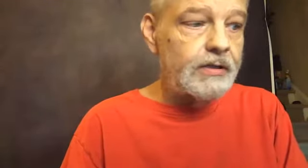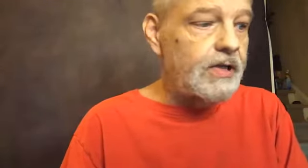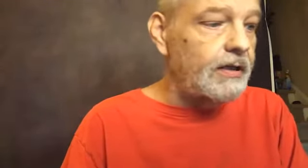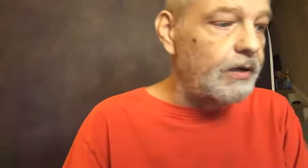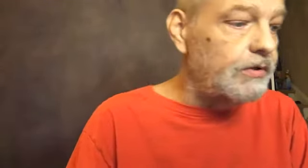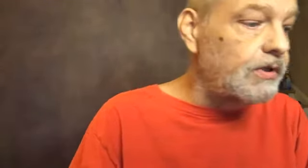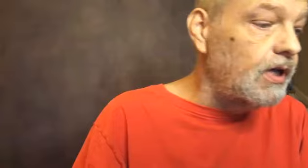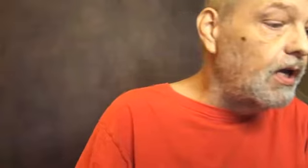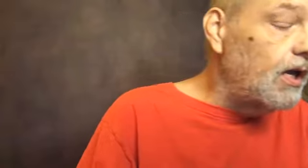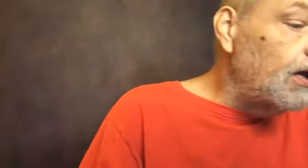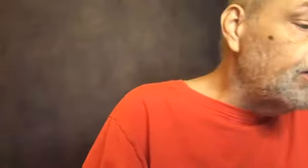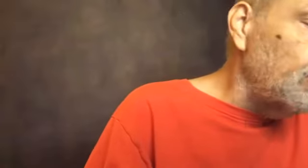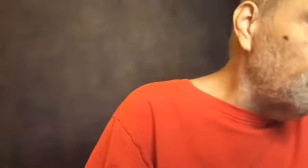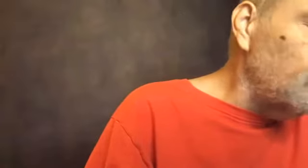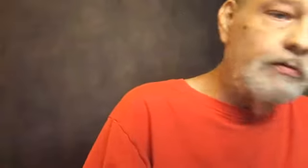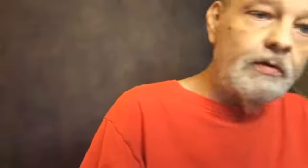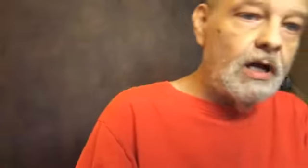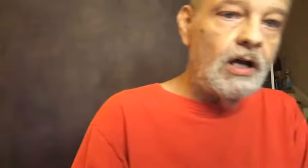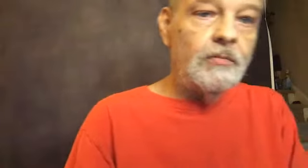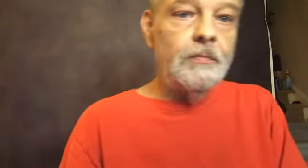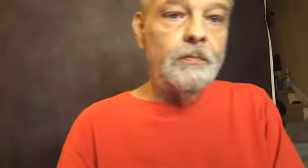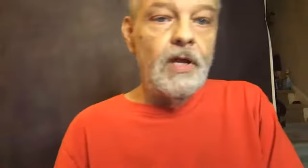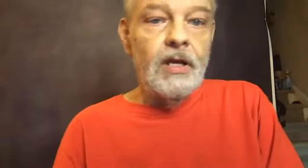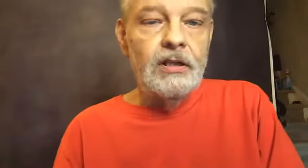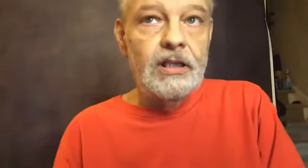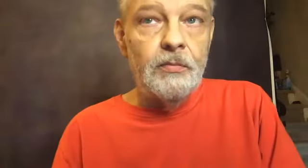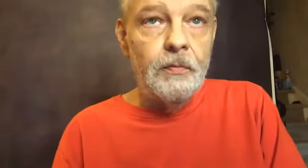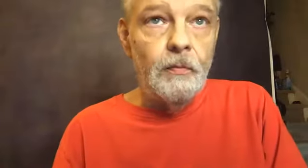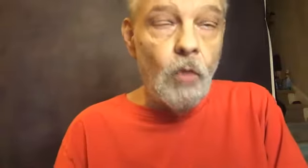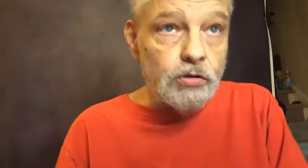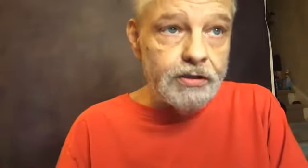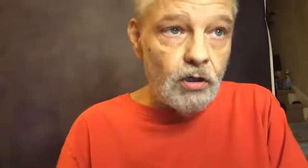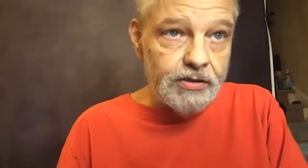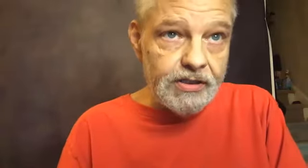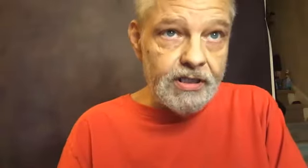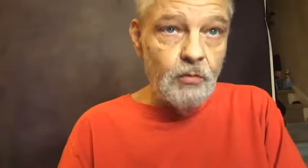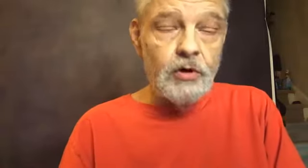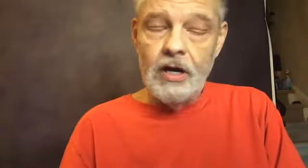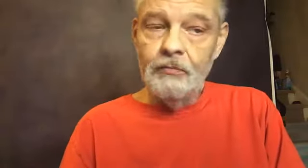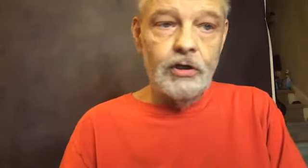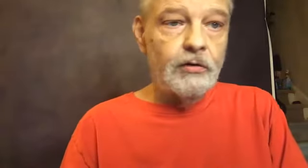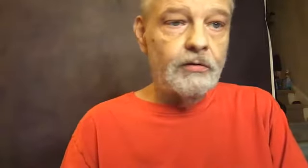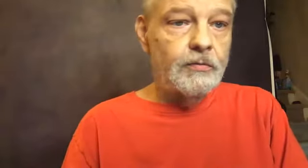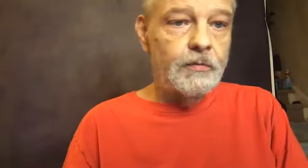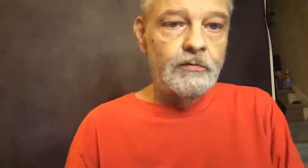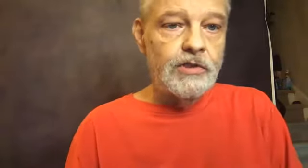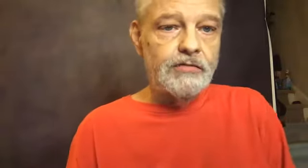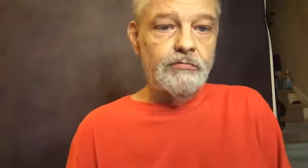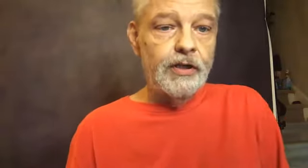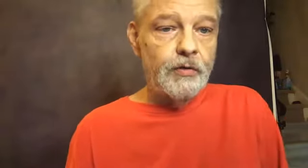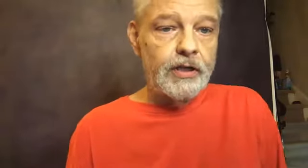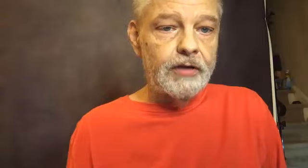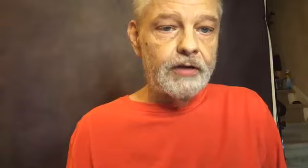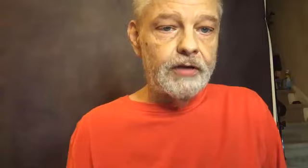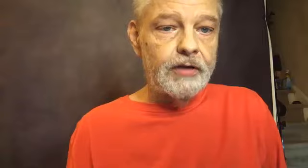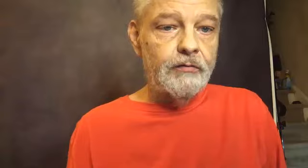Sign Language. So they mostly don't exist anymore. I'm going to just really quickly go through